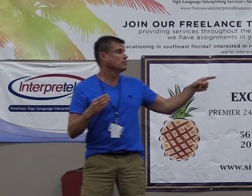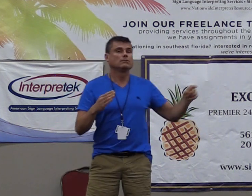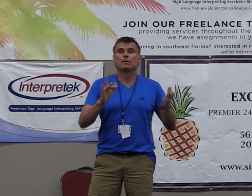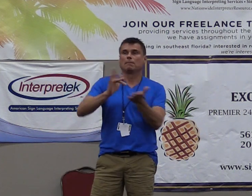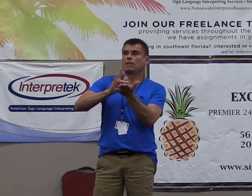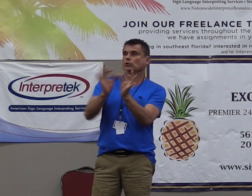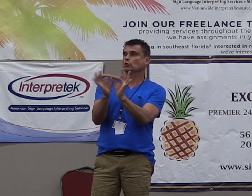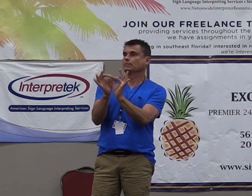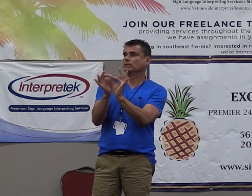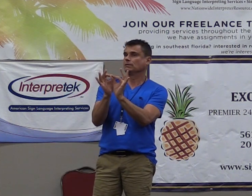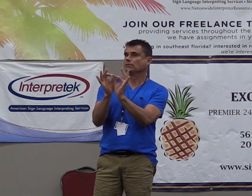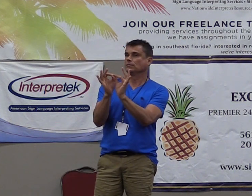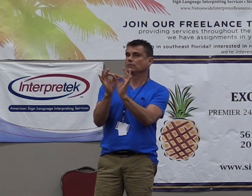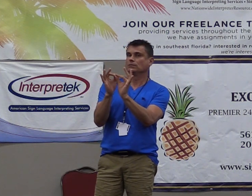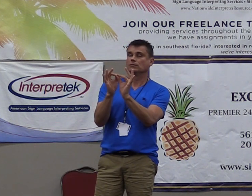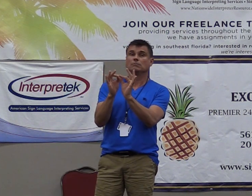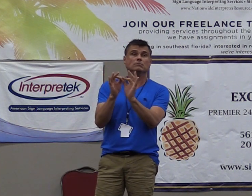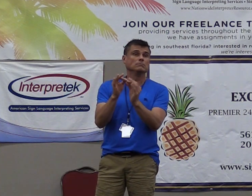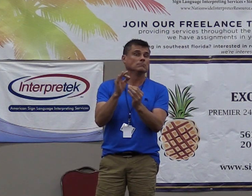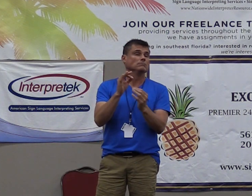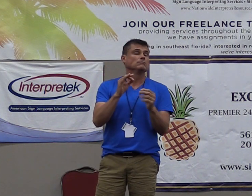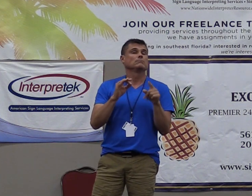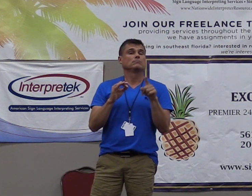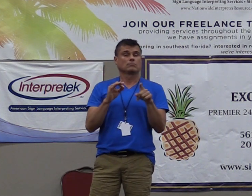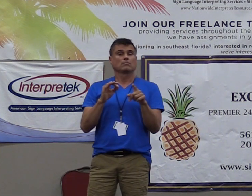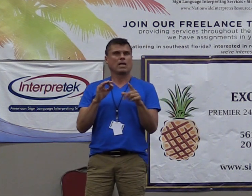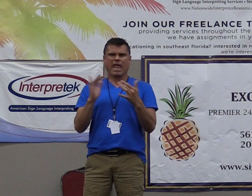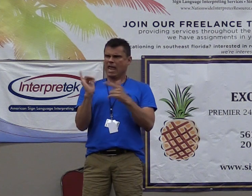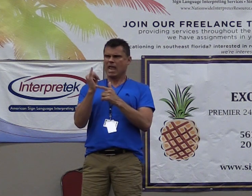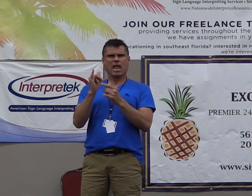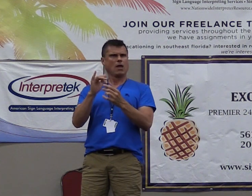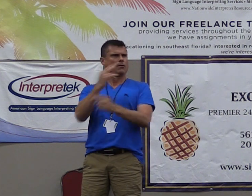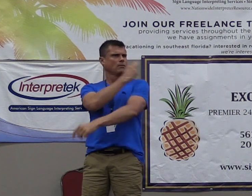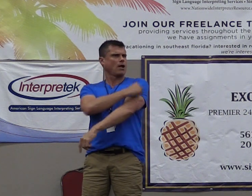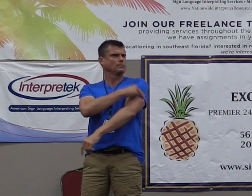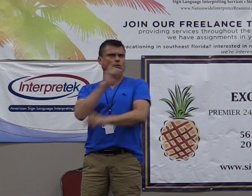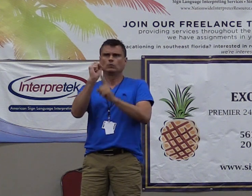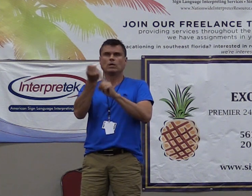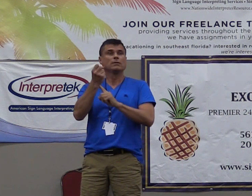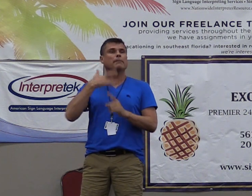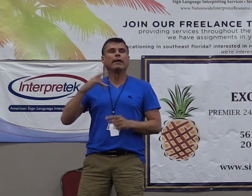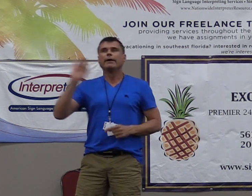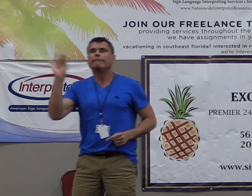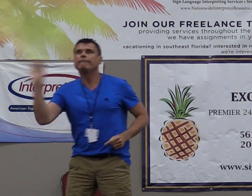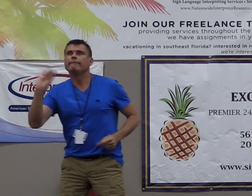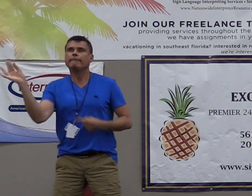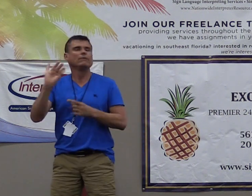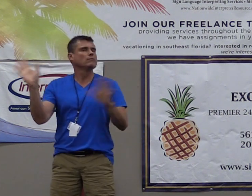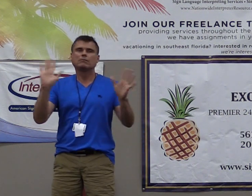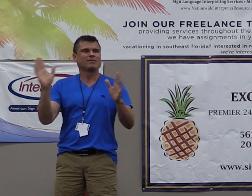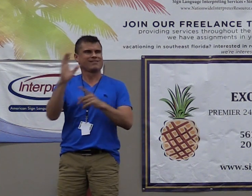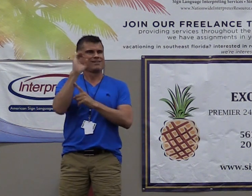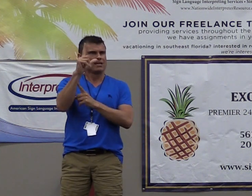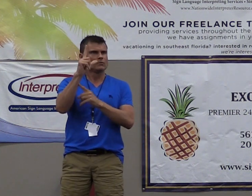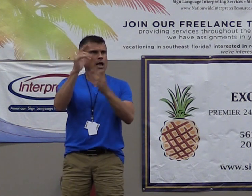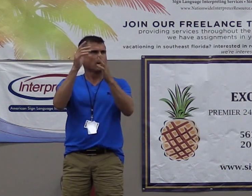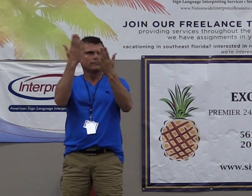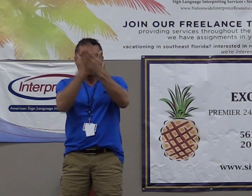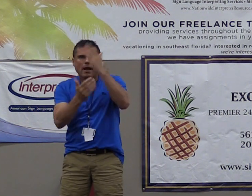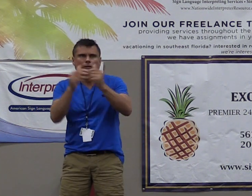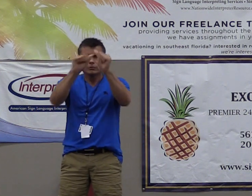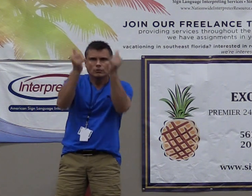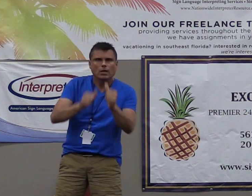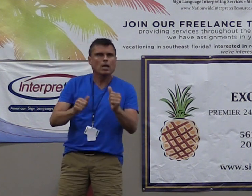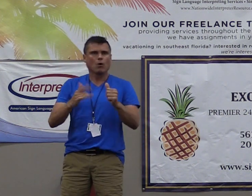Friday morning, we're going to be talking about medical interpreting. In hospital situations, you know, there's a lot of